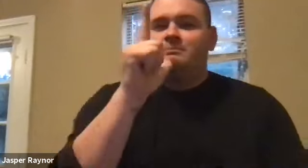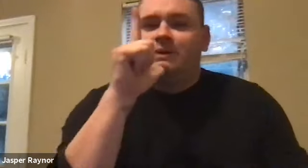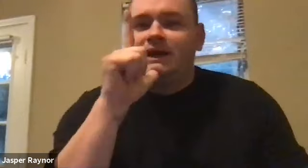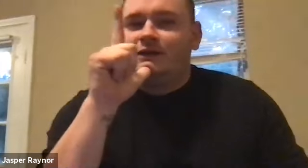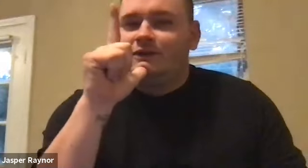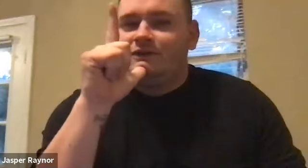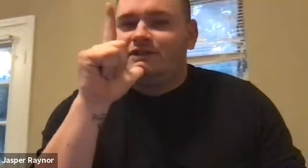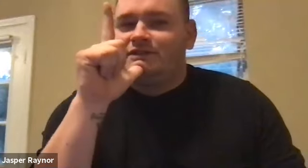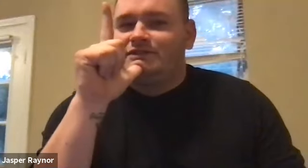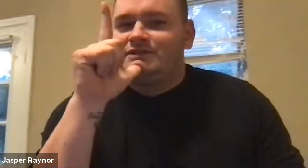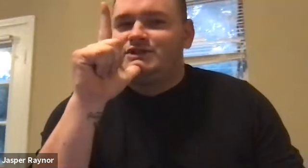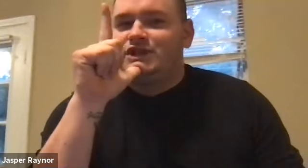Put it on your chin.